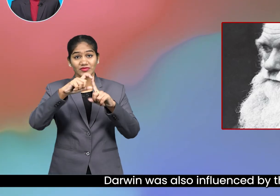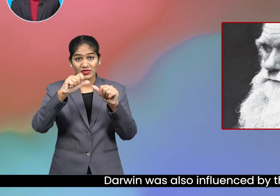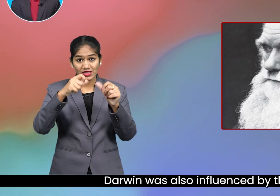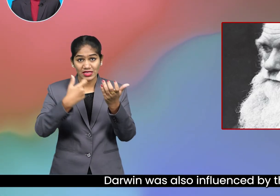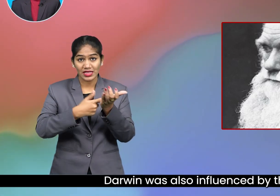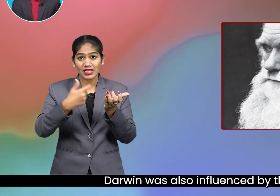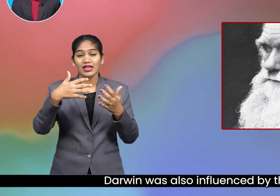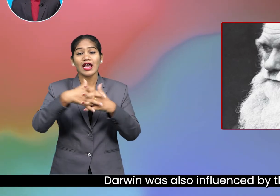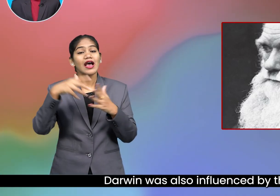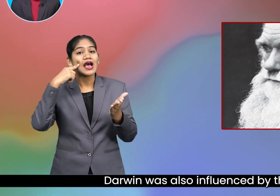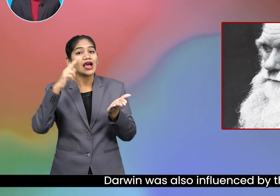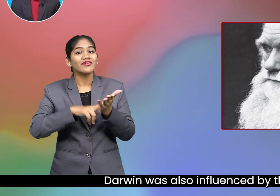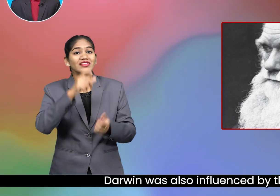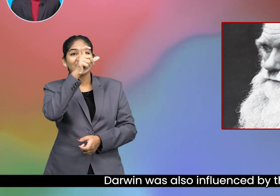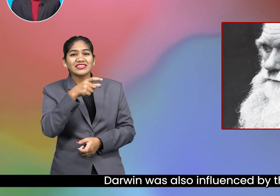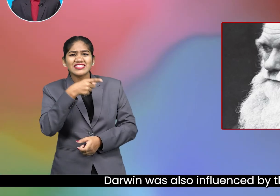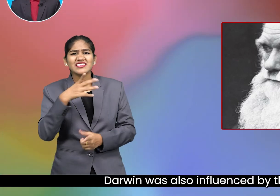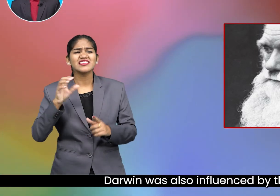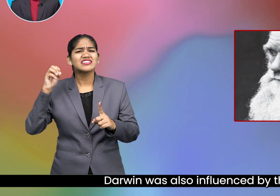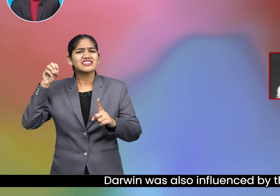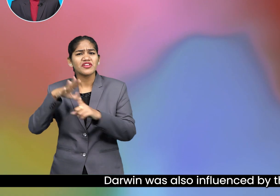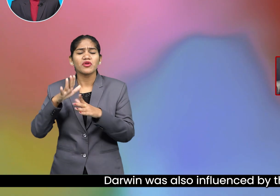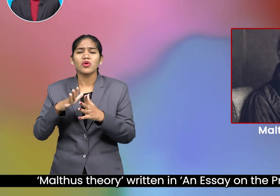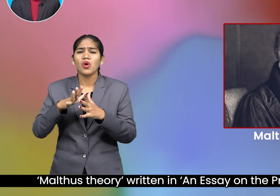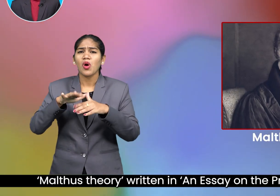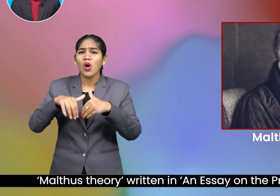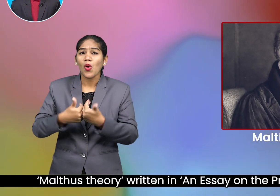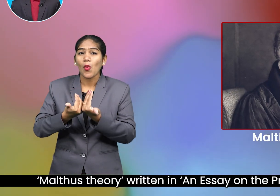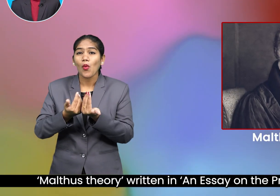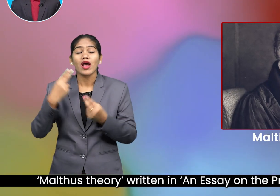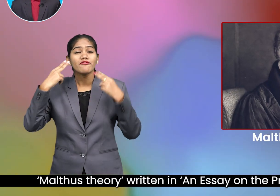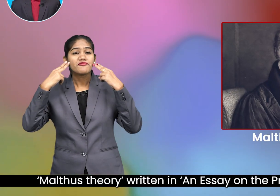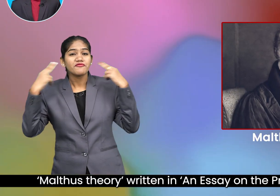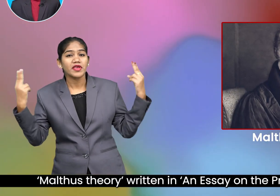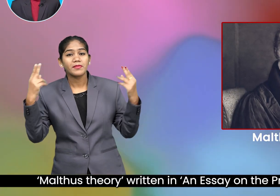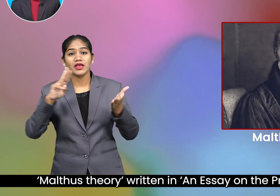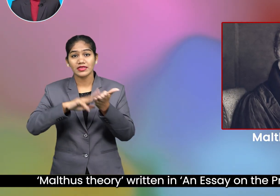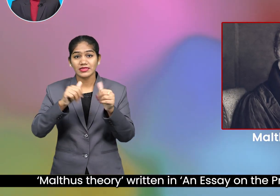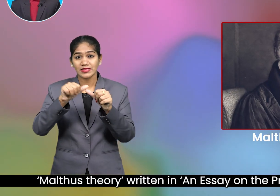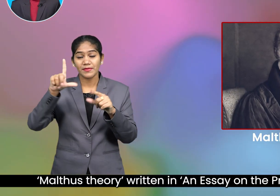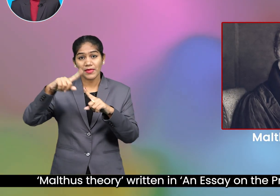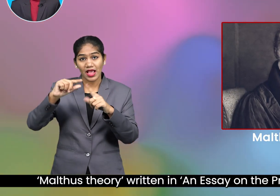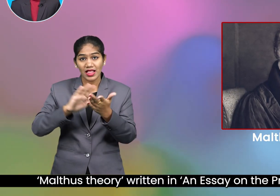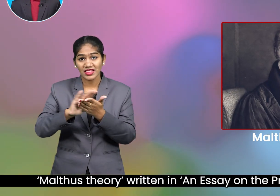Darwin was also influenced by the famous Malthus theory.